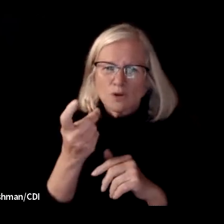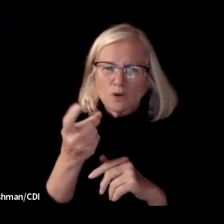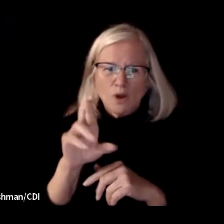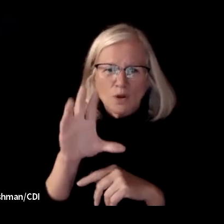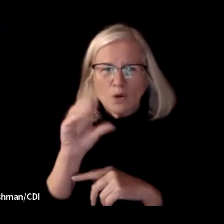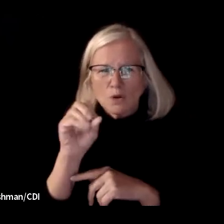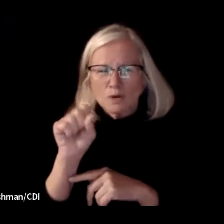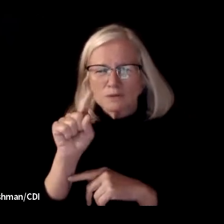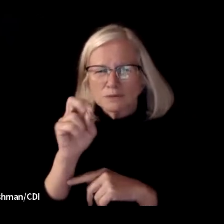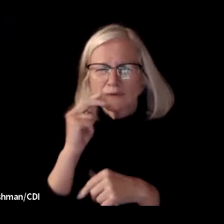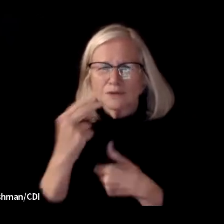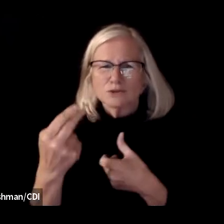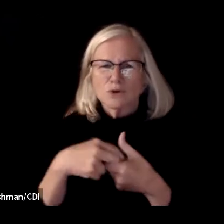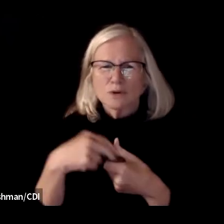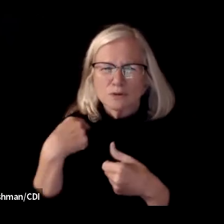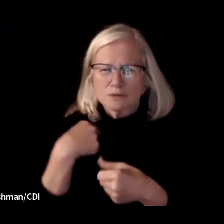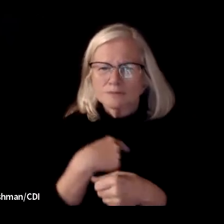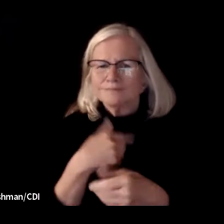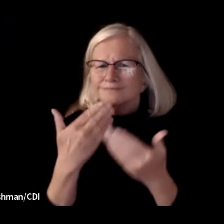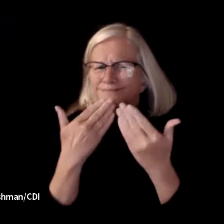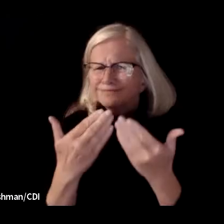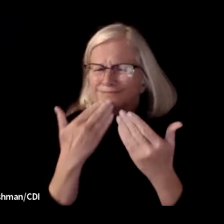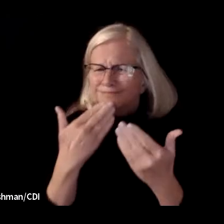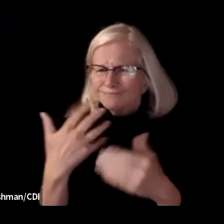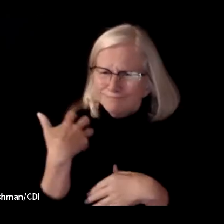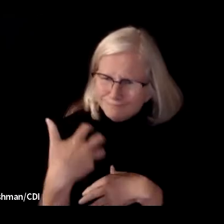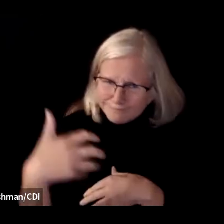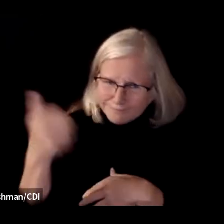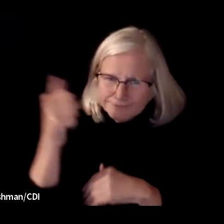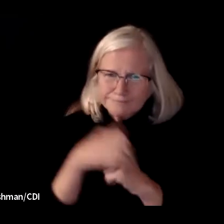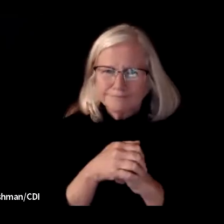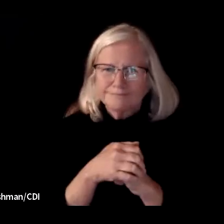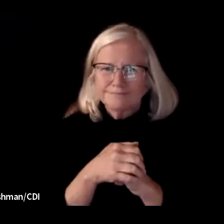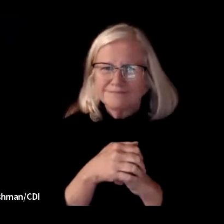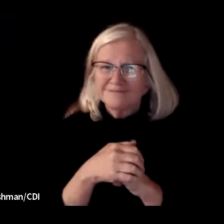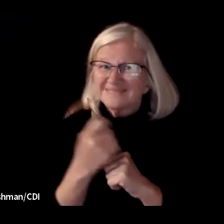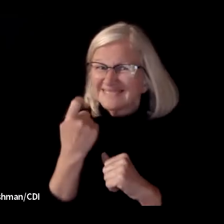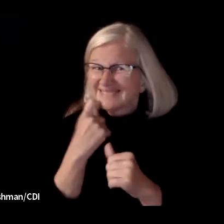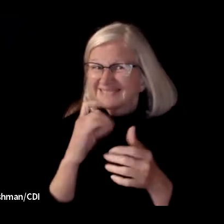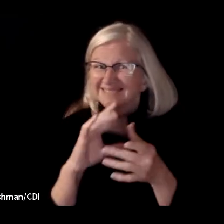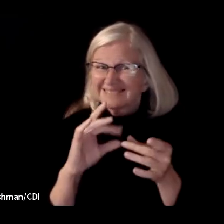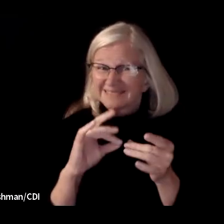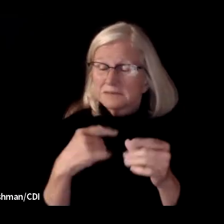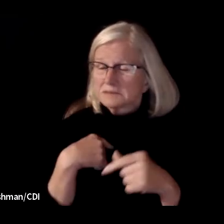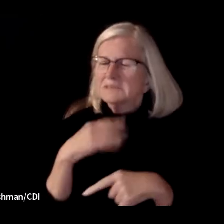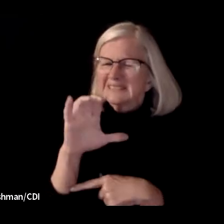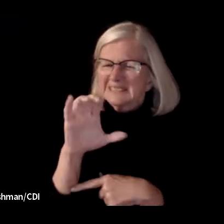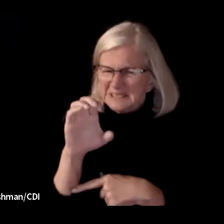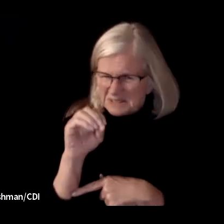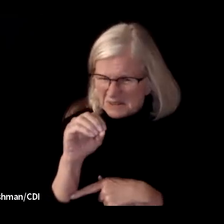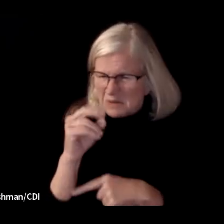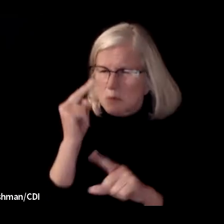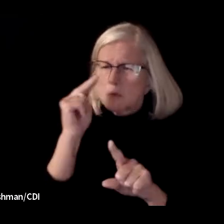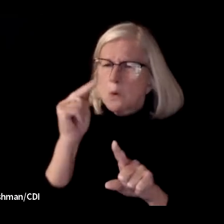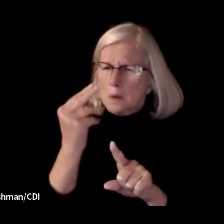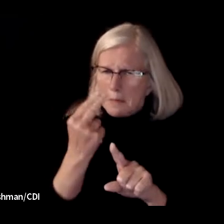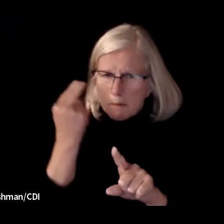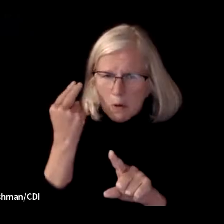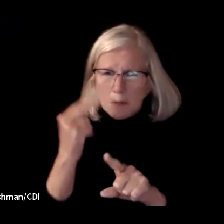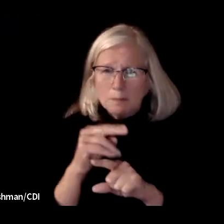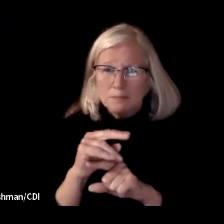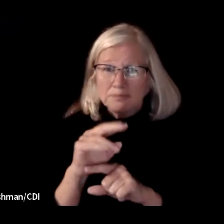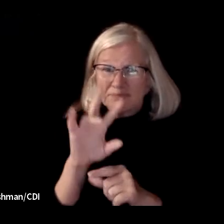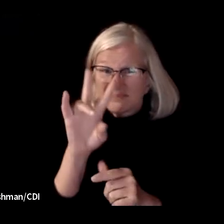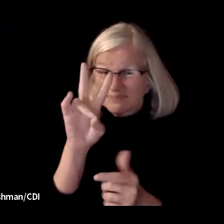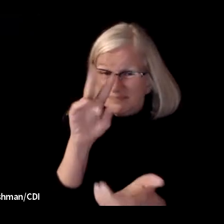Commissioner. As Commissioner Malcolm suggested, I'm the CEO at North Memorial Health, where our nearly 7,000 team members